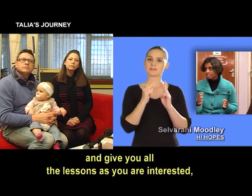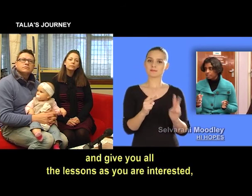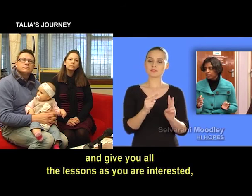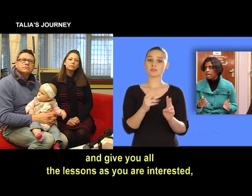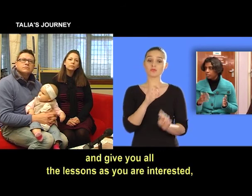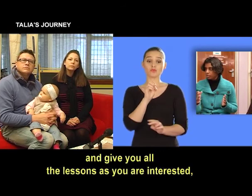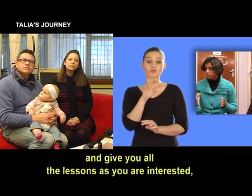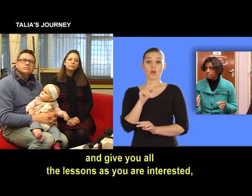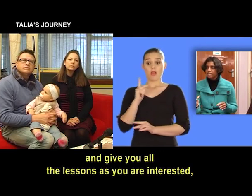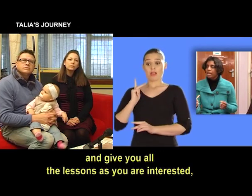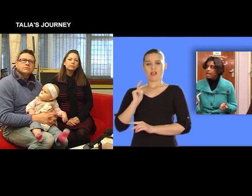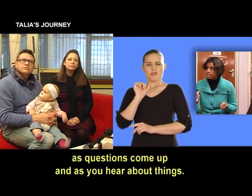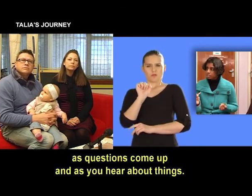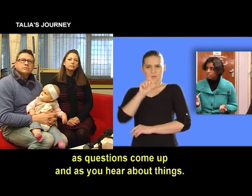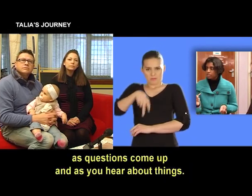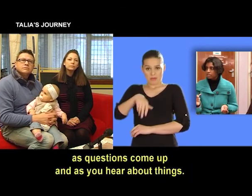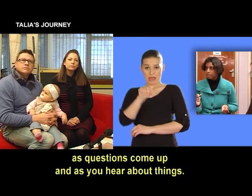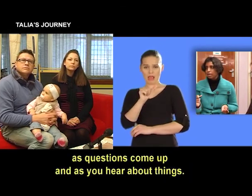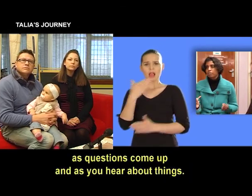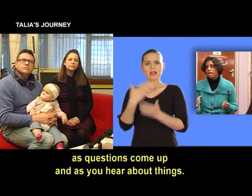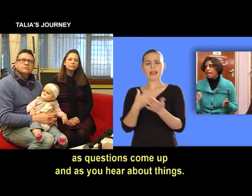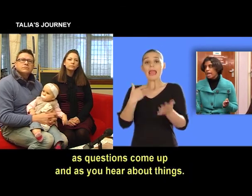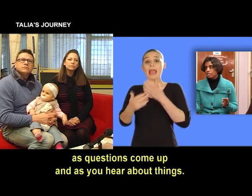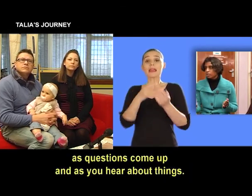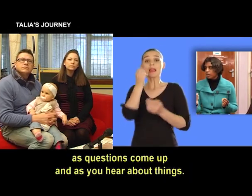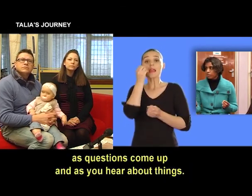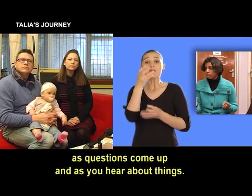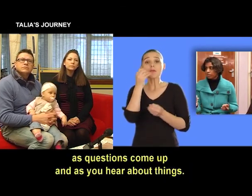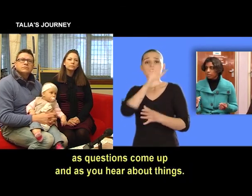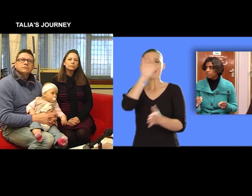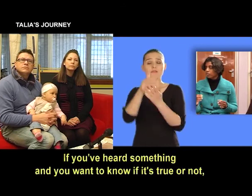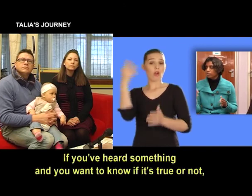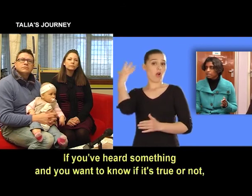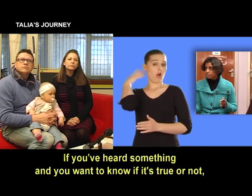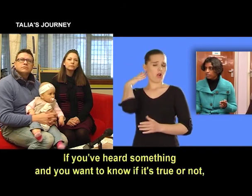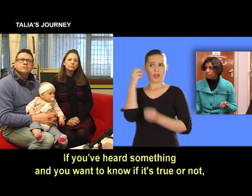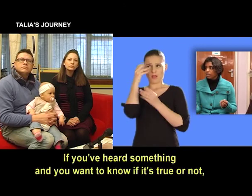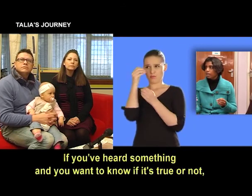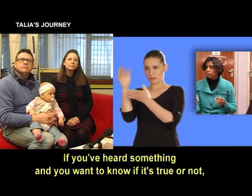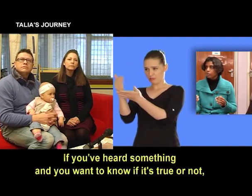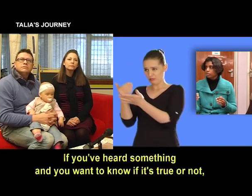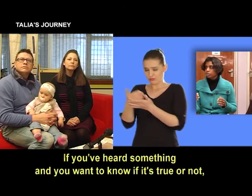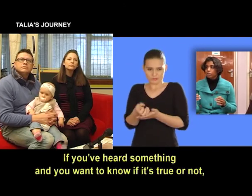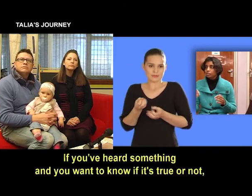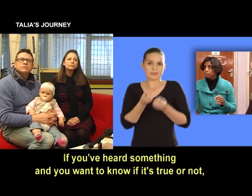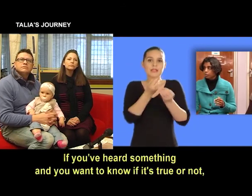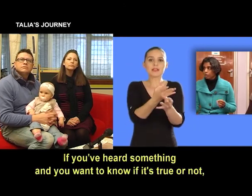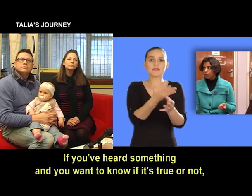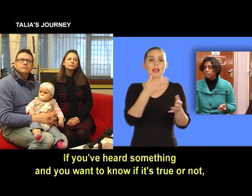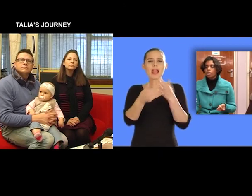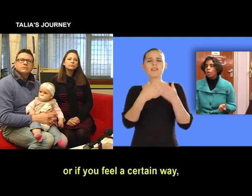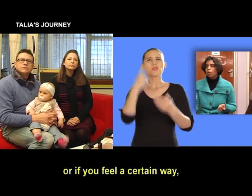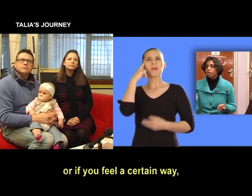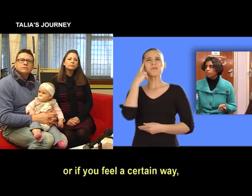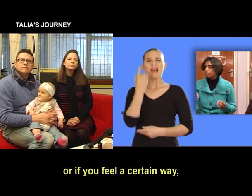the lessons as you're interested, as questions come up, as you hear about things. If you've heard something and you want to know if it's true